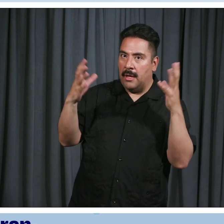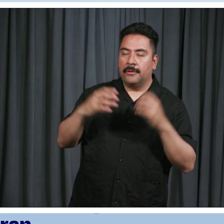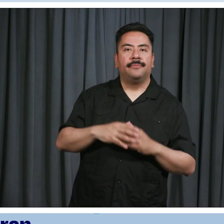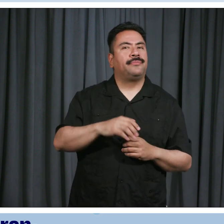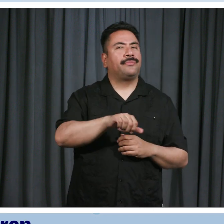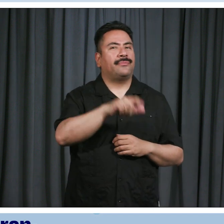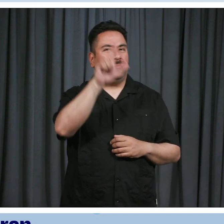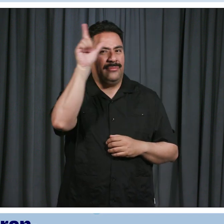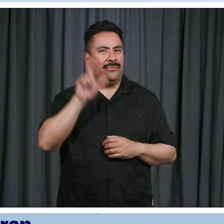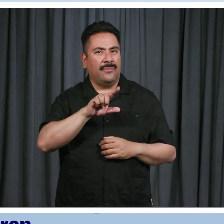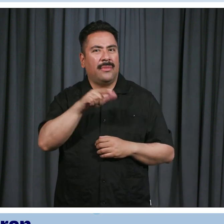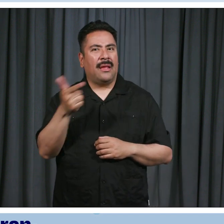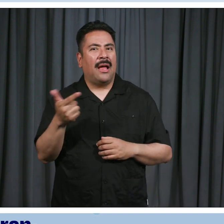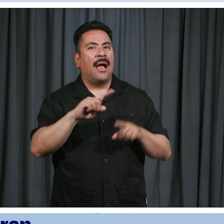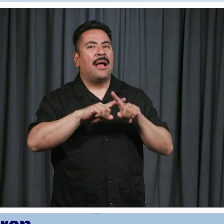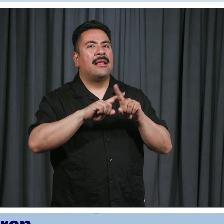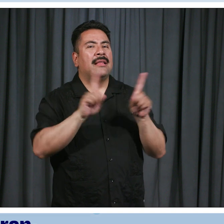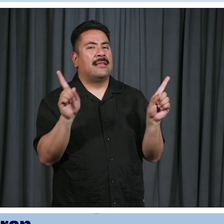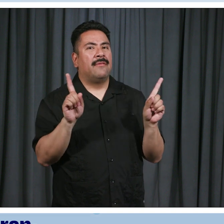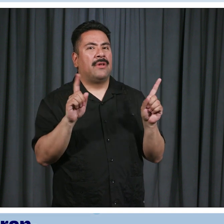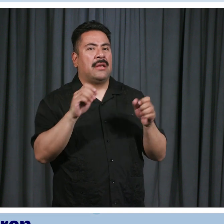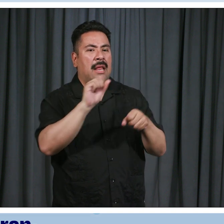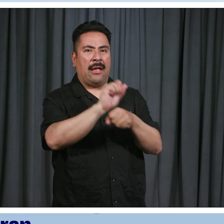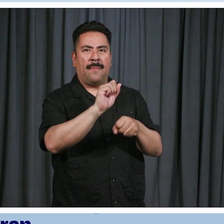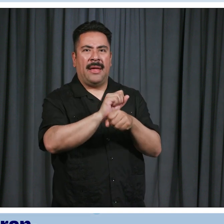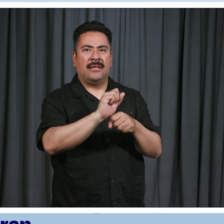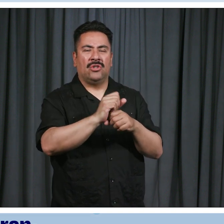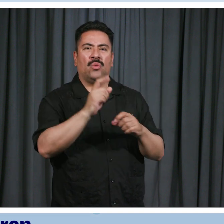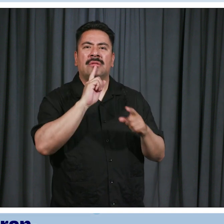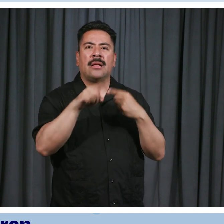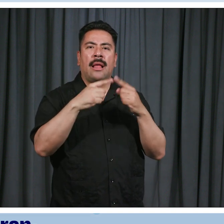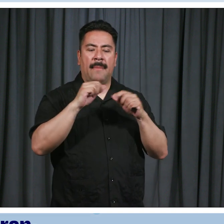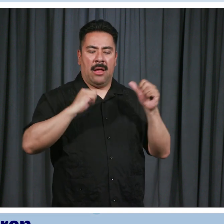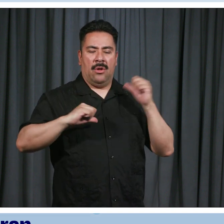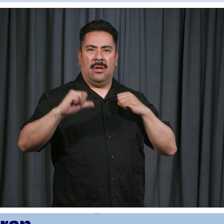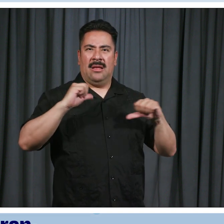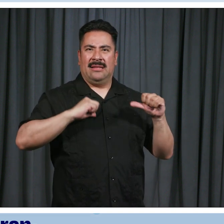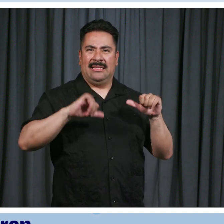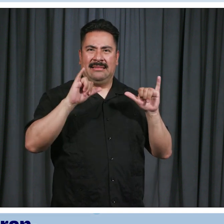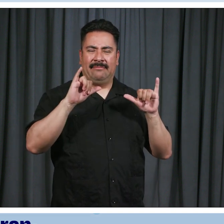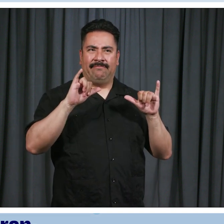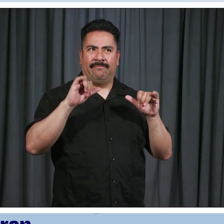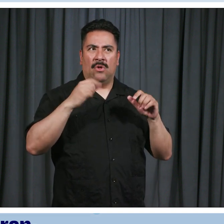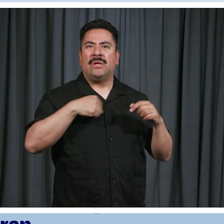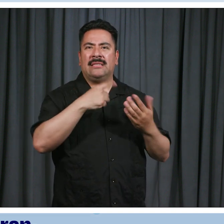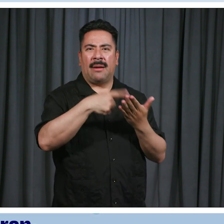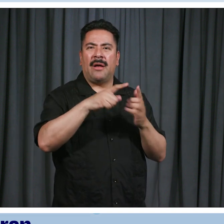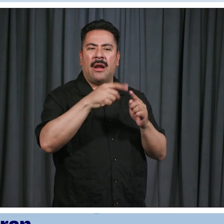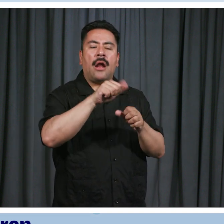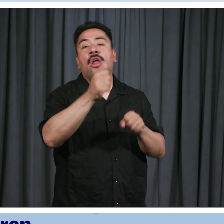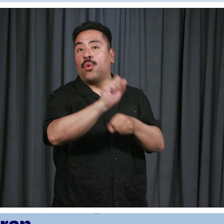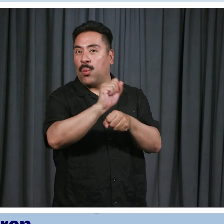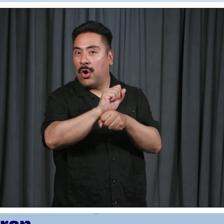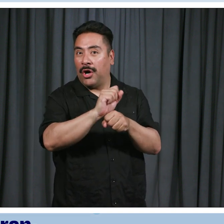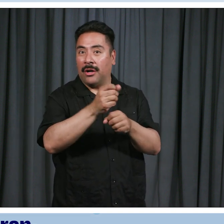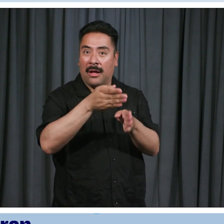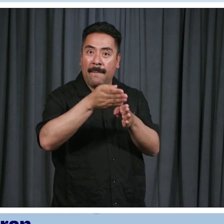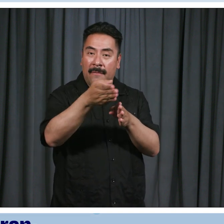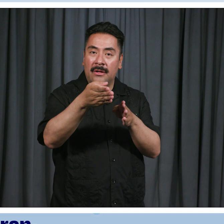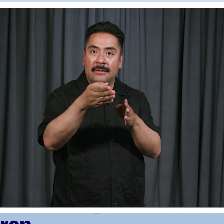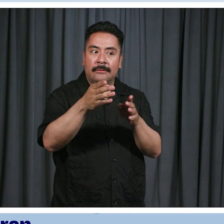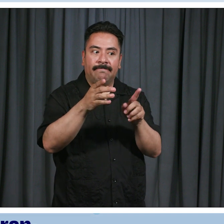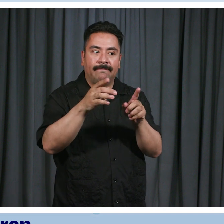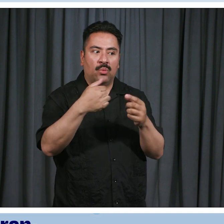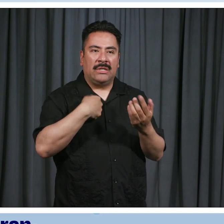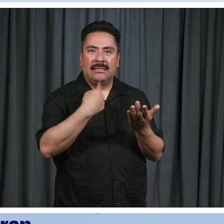talked about it when Alexa was on the podcast before, though, is around like police officers. And again, similar in the way that